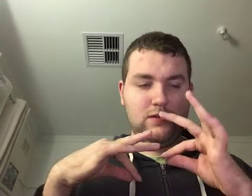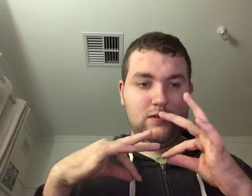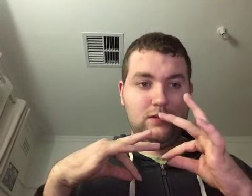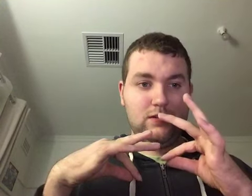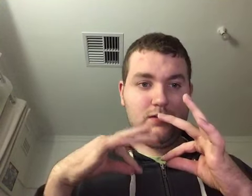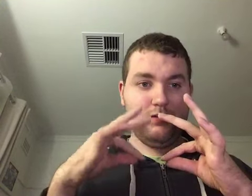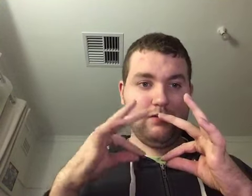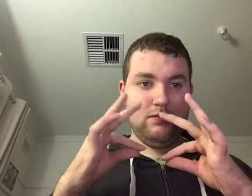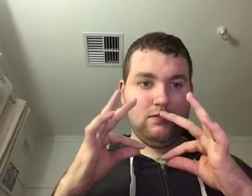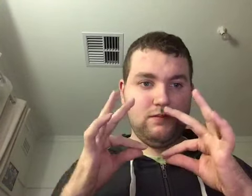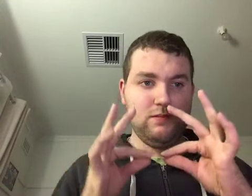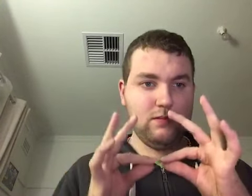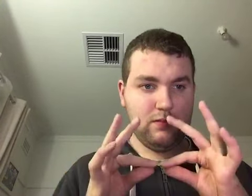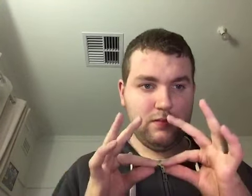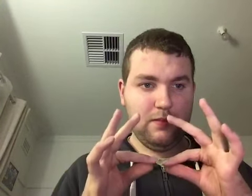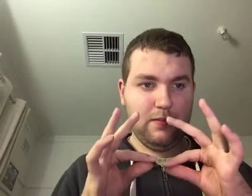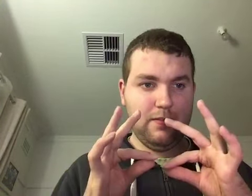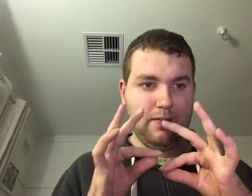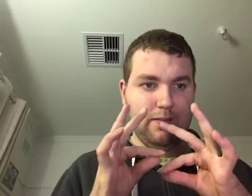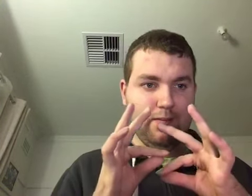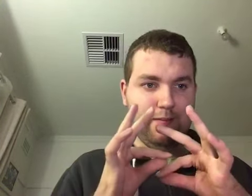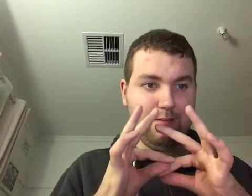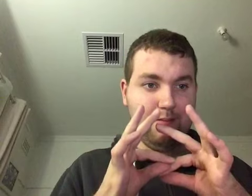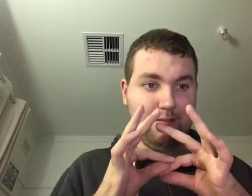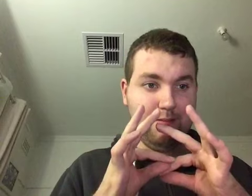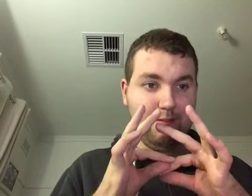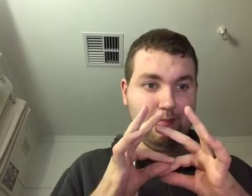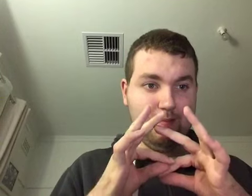created buster? I did. And now I want to give him his little credit.